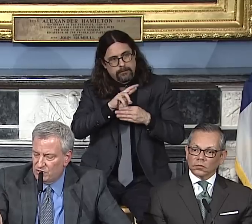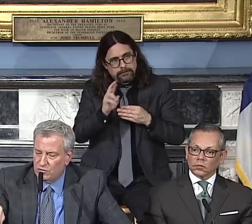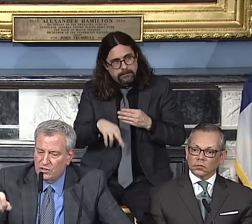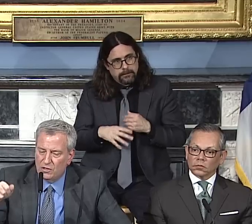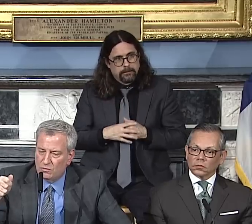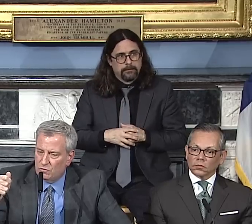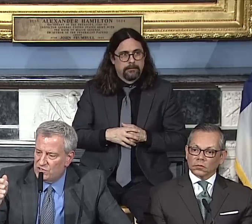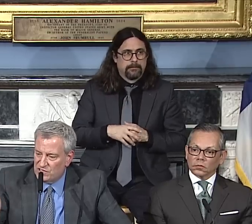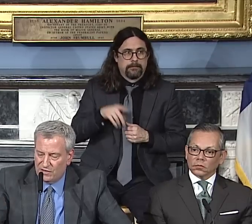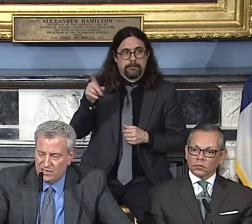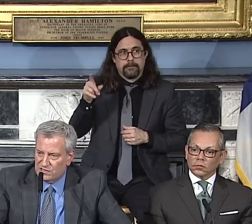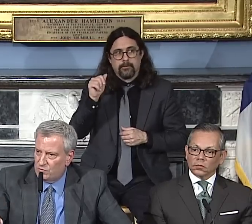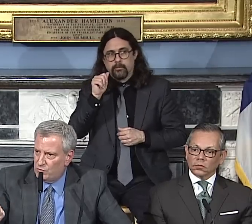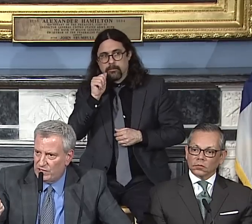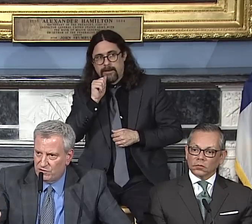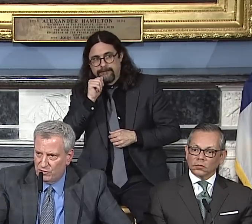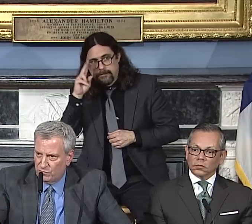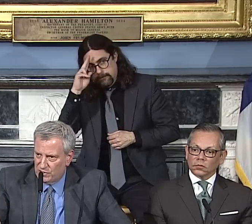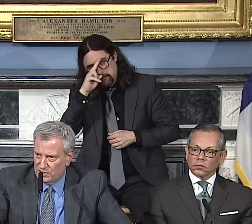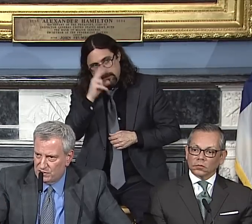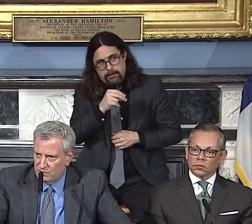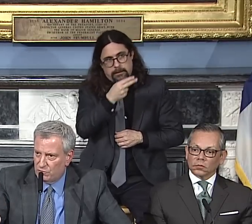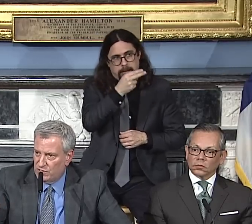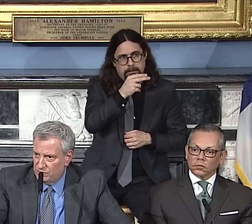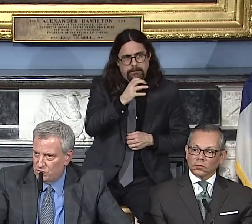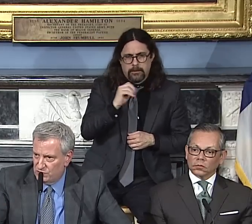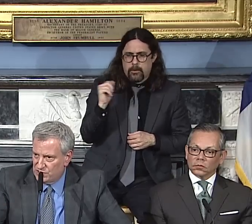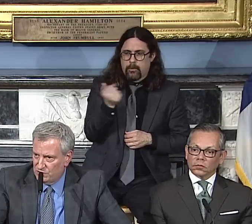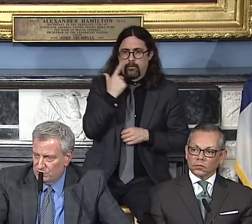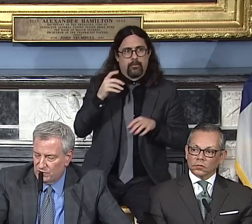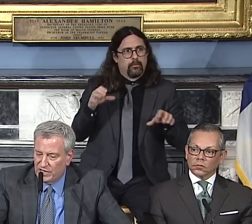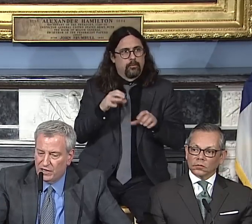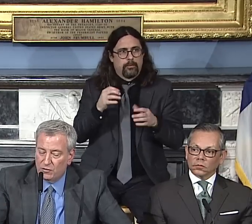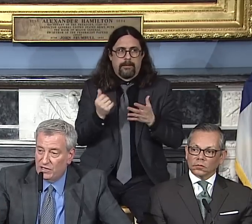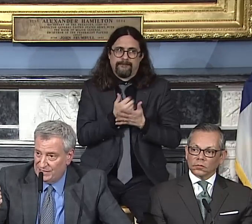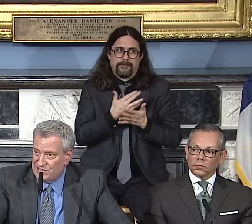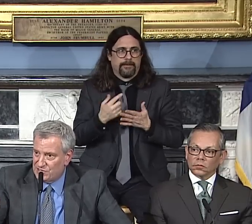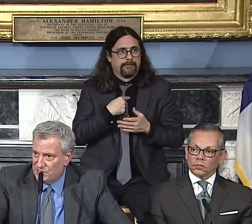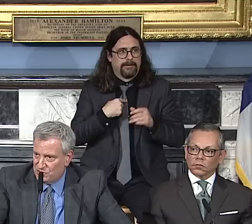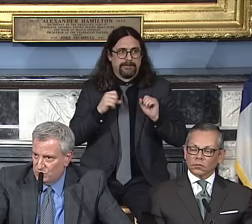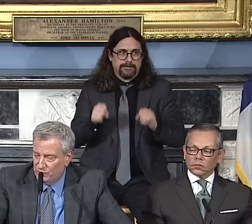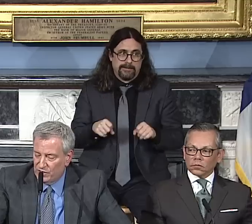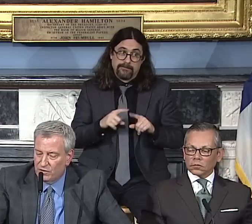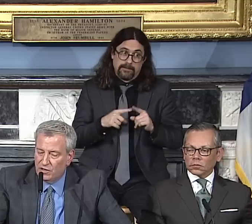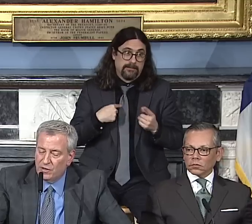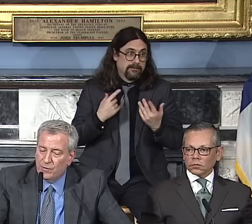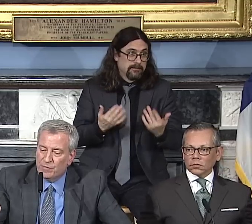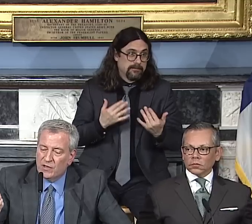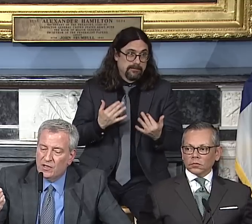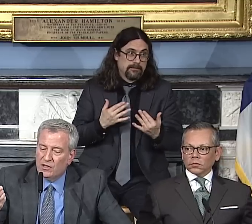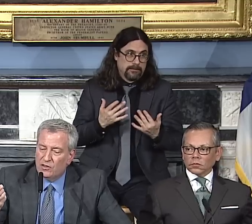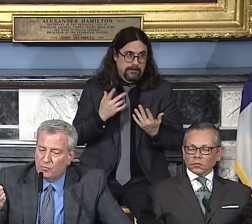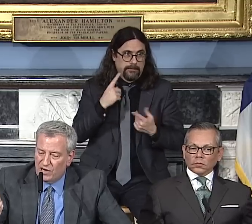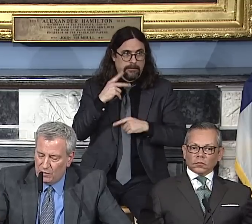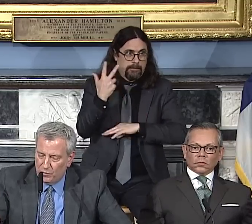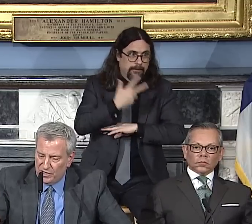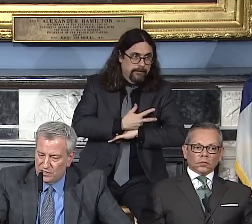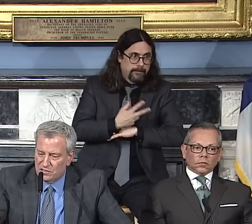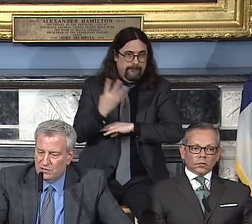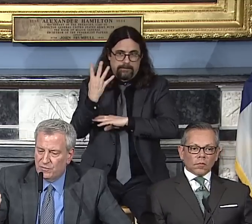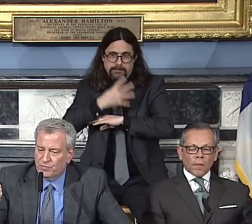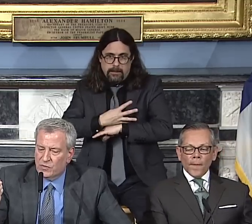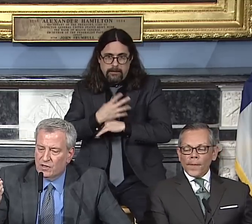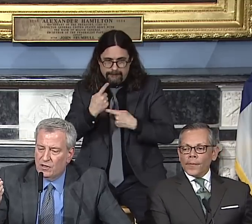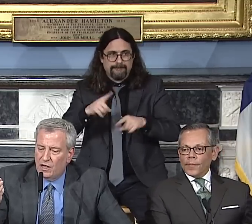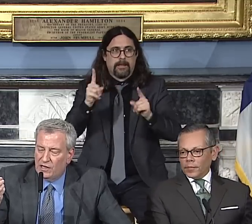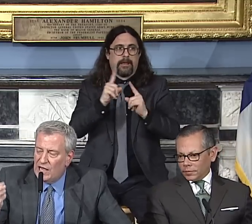what they can do, we still have tests that we wait 3 or 4 days for an individual result, okay? But at least the tests are moving. The problem